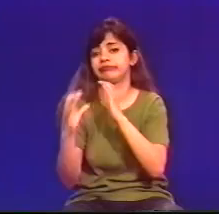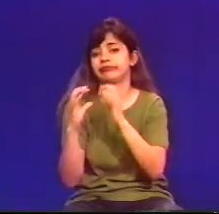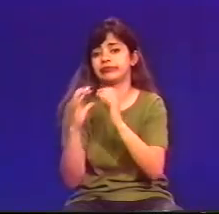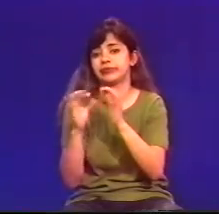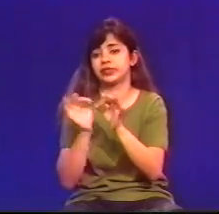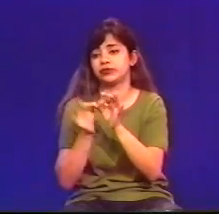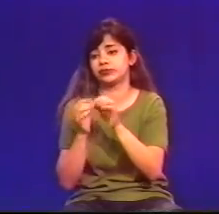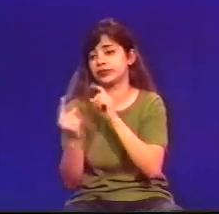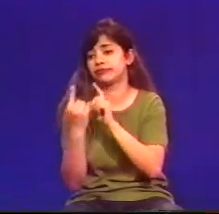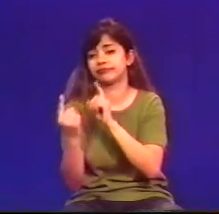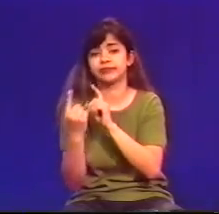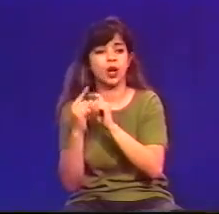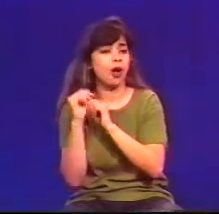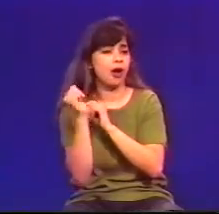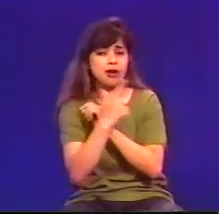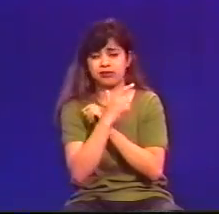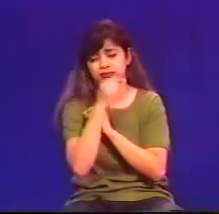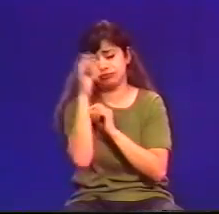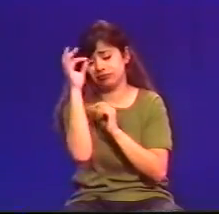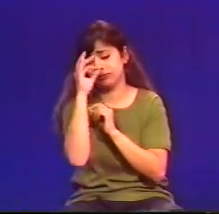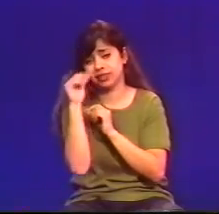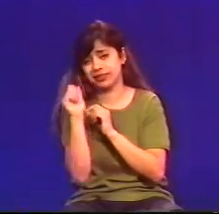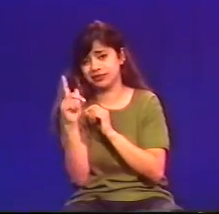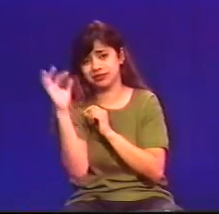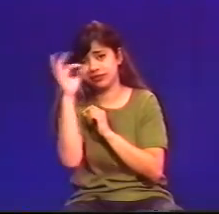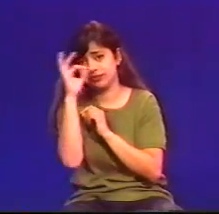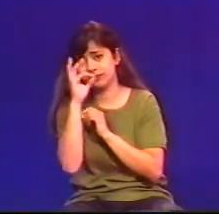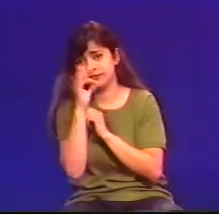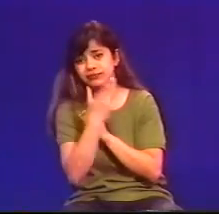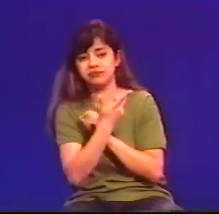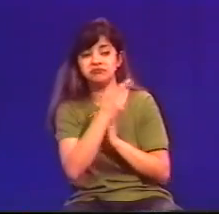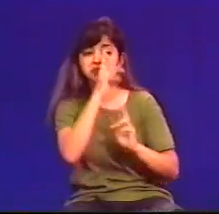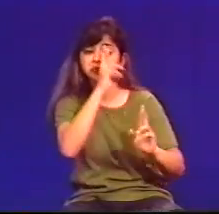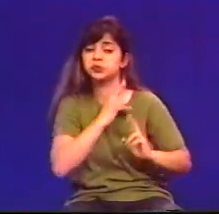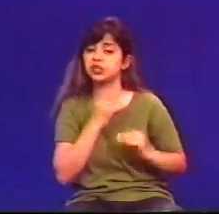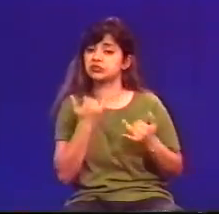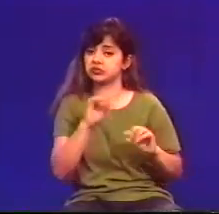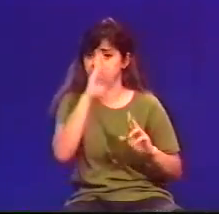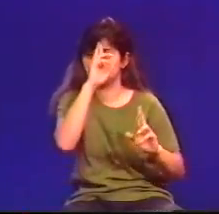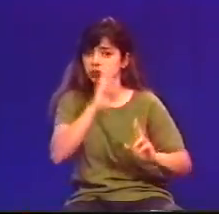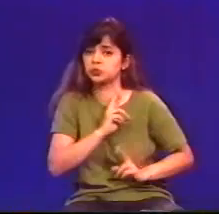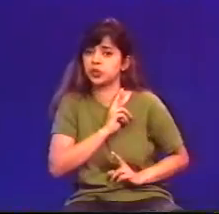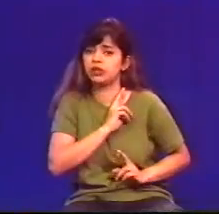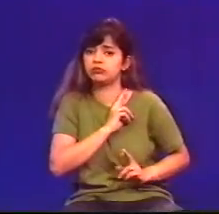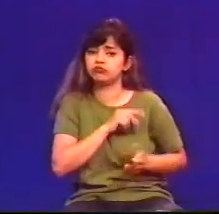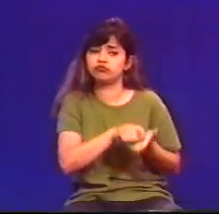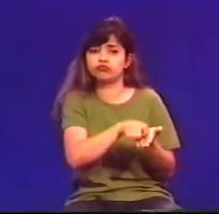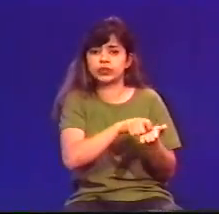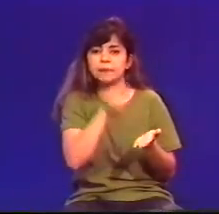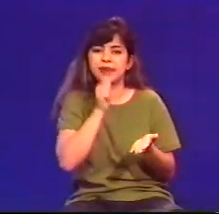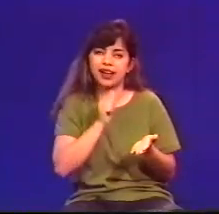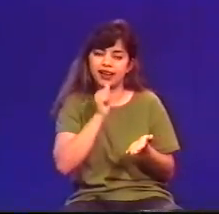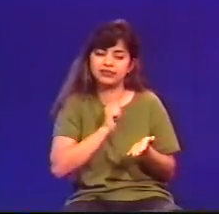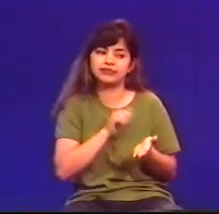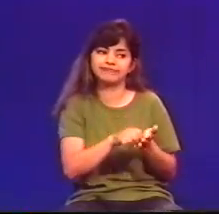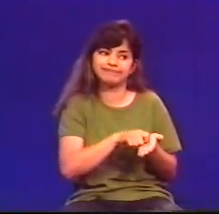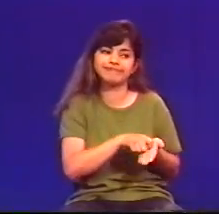first people that I met were other international students who, of course, were all hearing, and most of them were interested in learning some